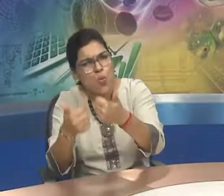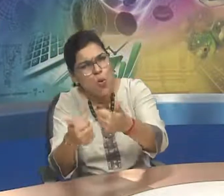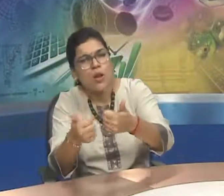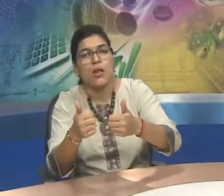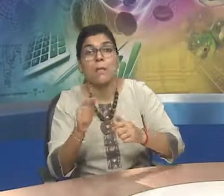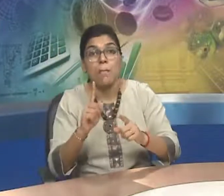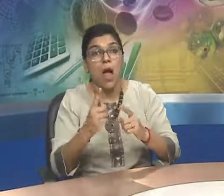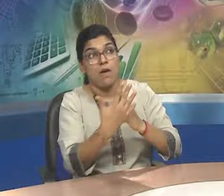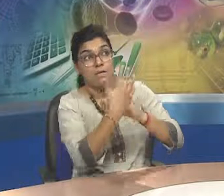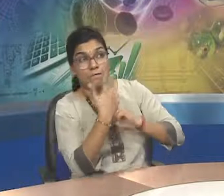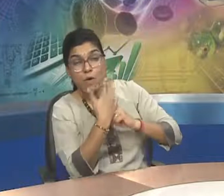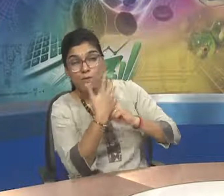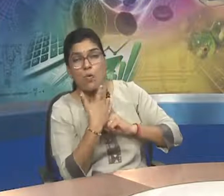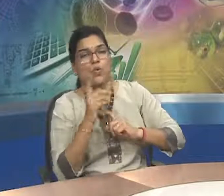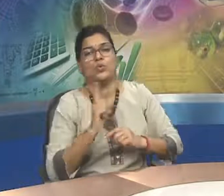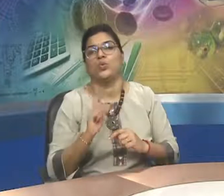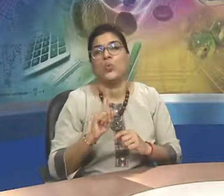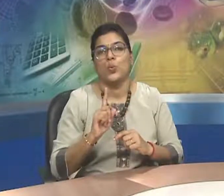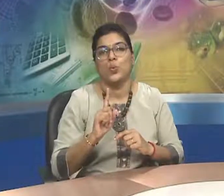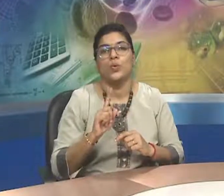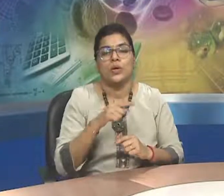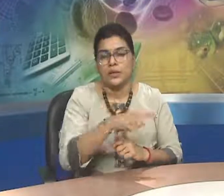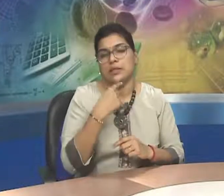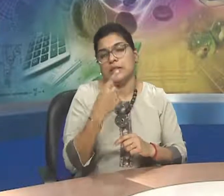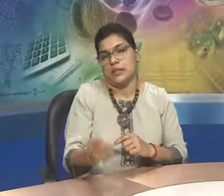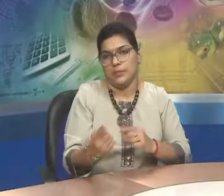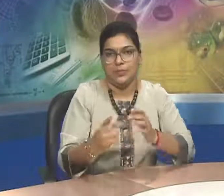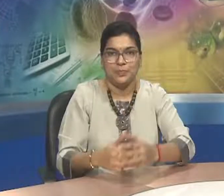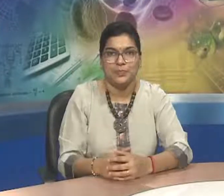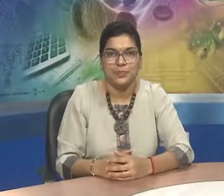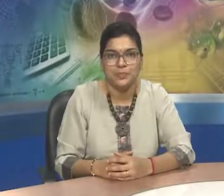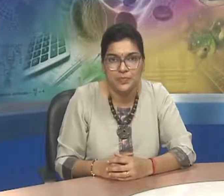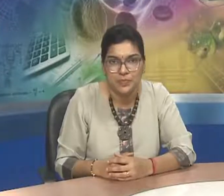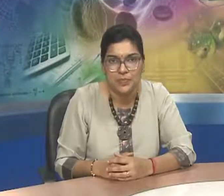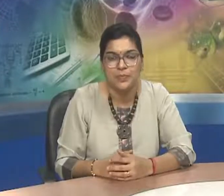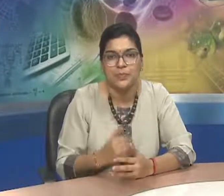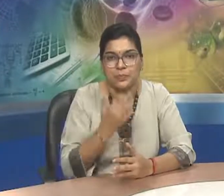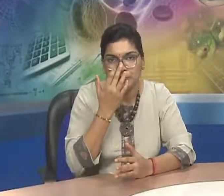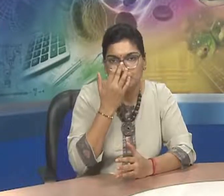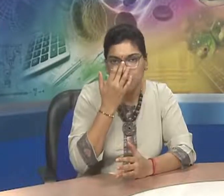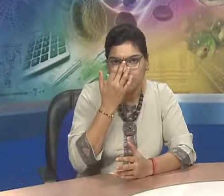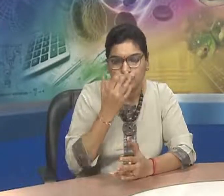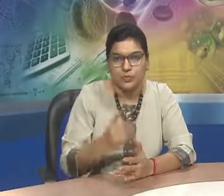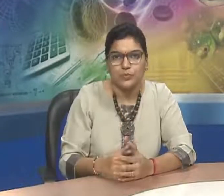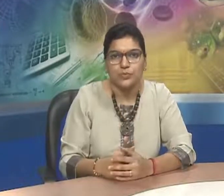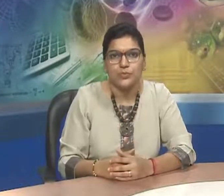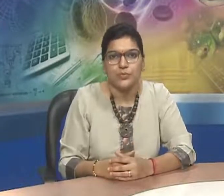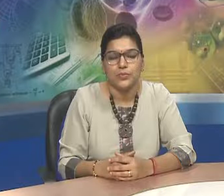allowed. For the knowledge purpose, we definitely can read